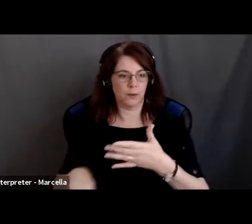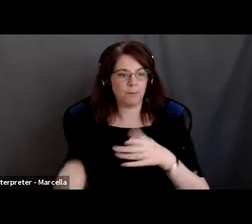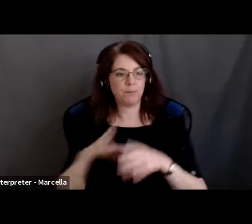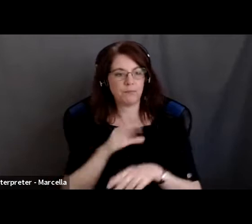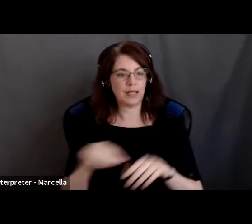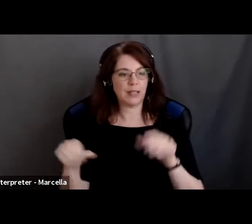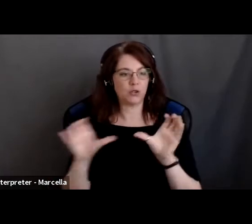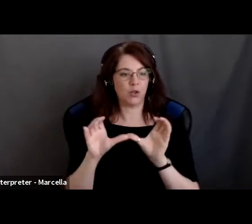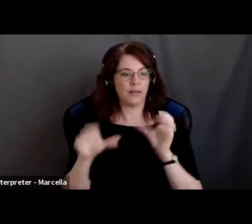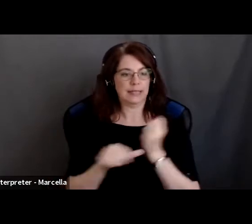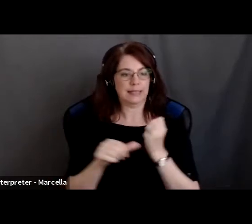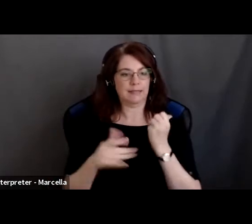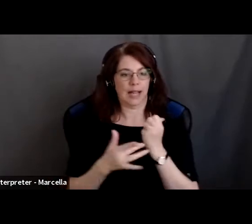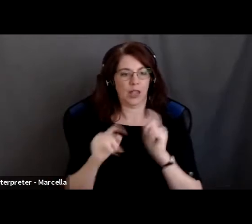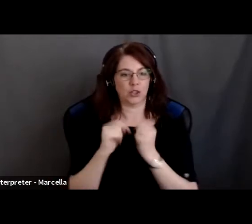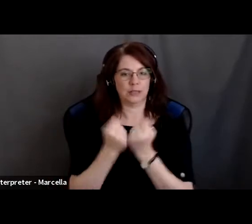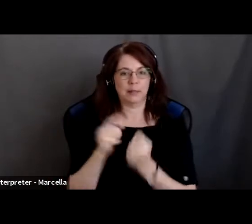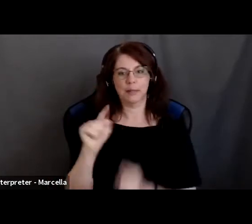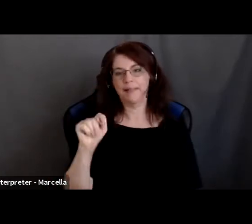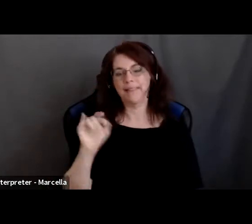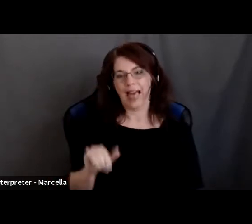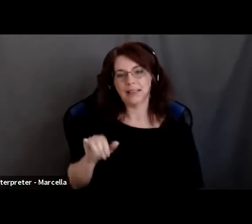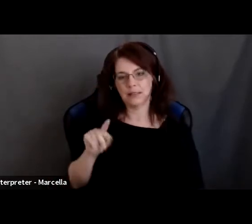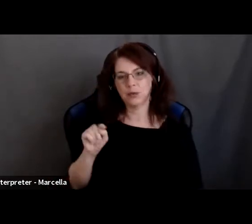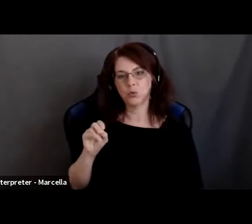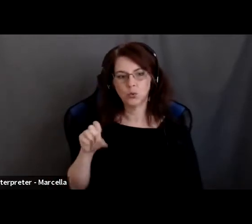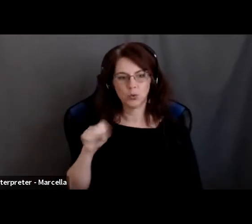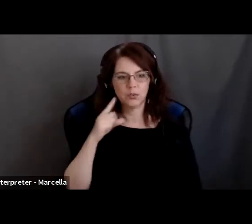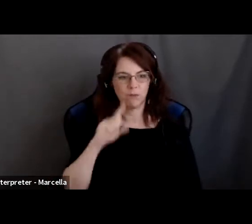assistive technology team, and that is Tools for Life.